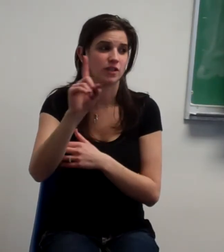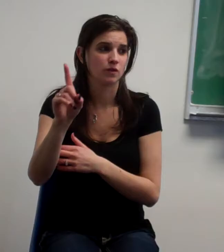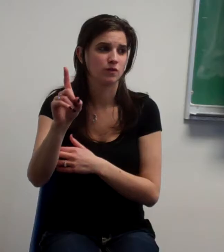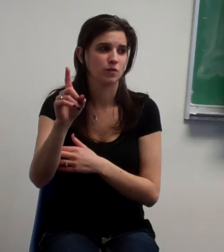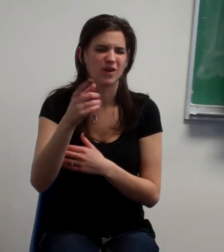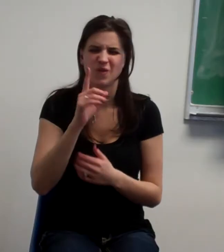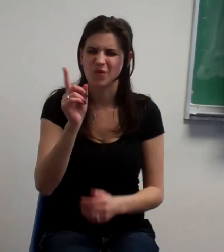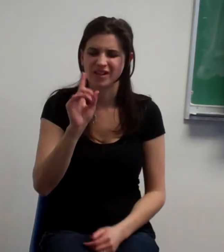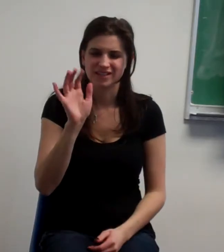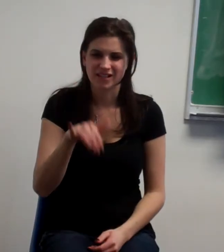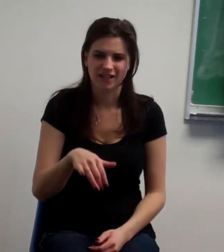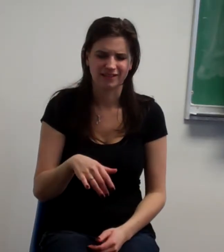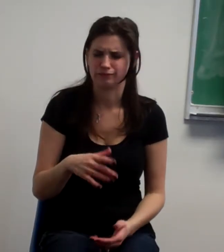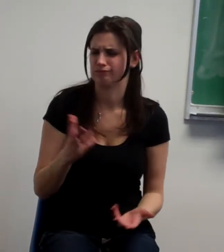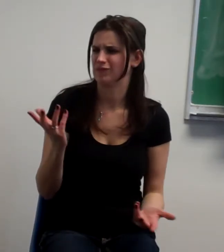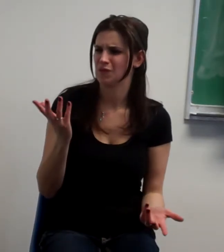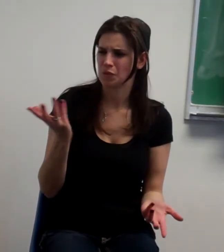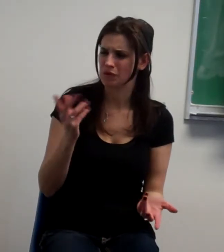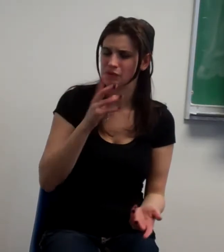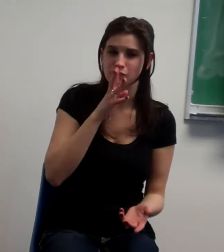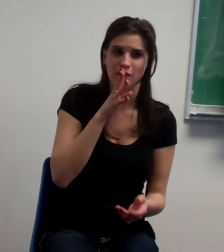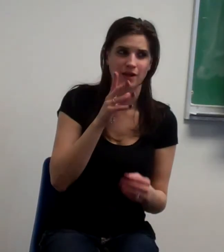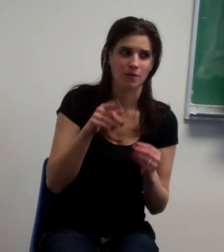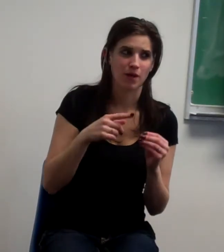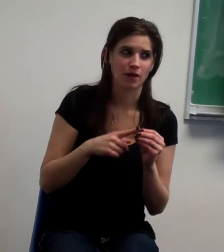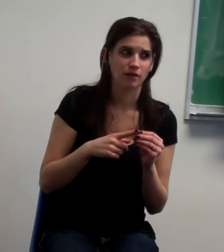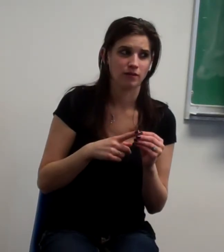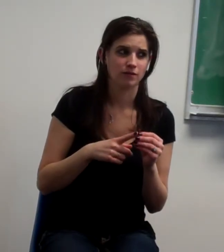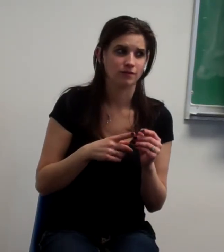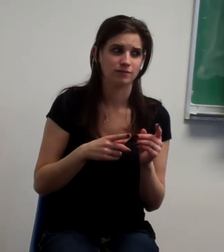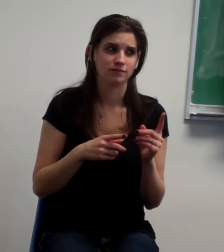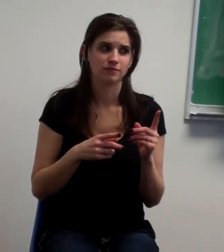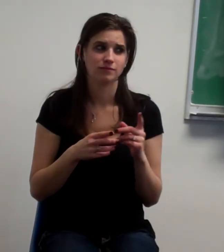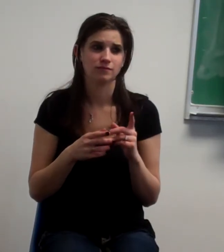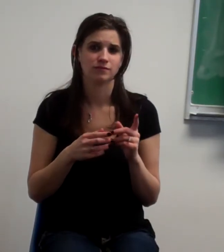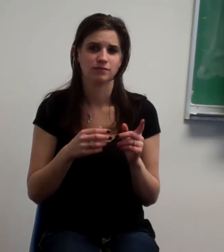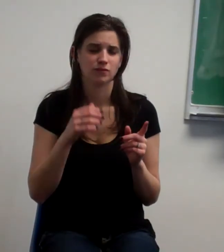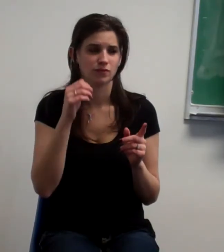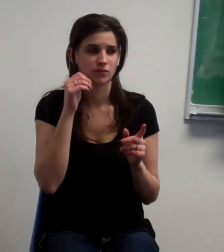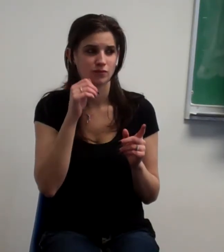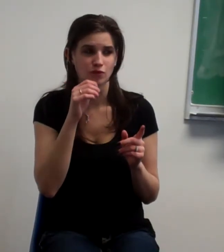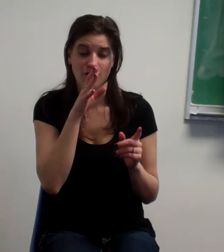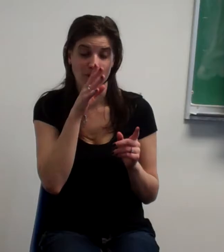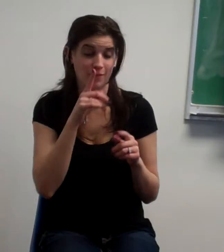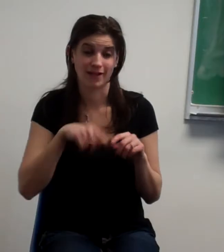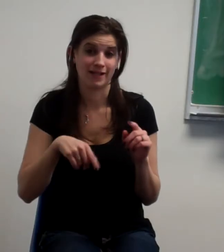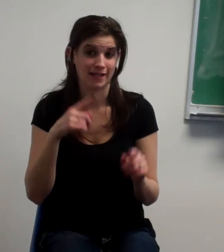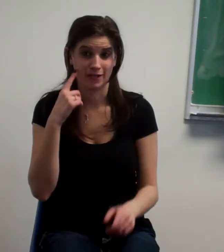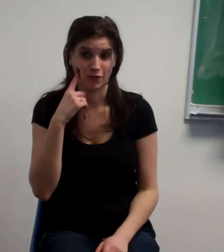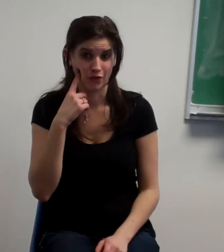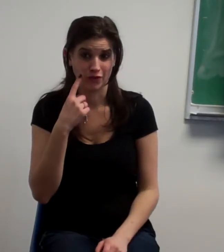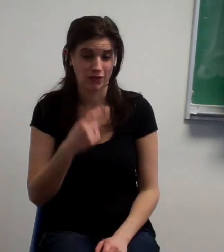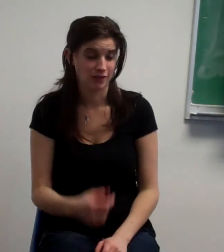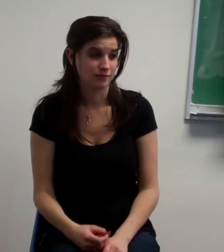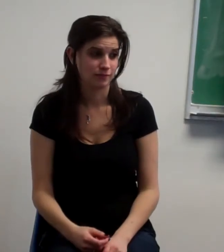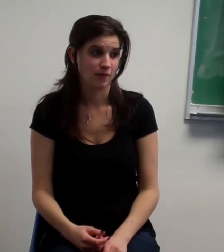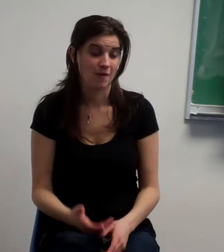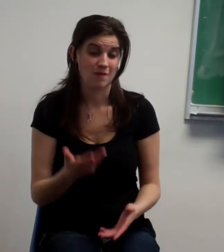and one something. She said this last stop at 71, so she didn't know what you were talking about. I have no idea. She probably didn't look at the